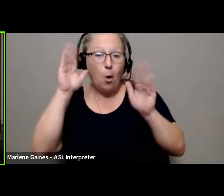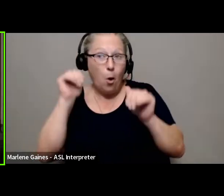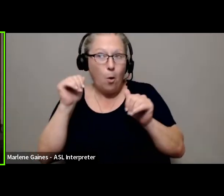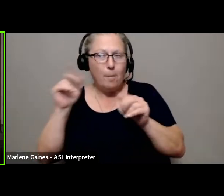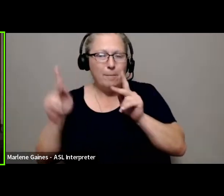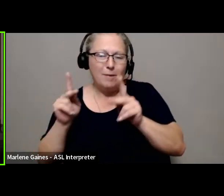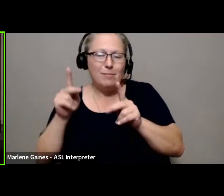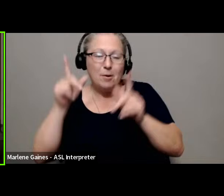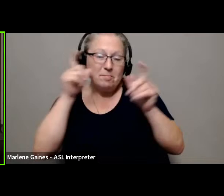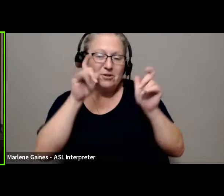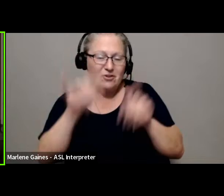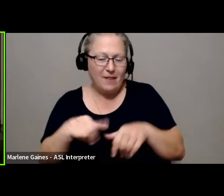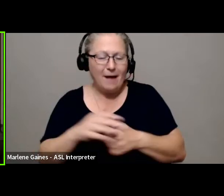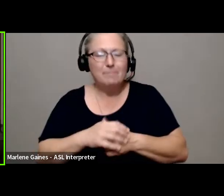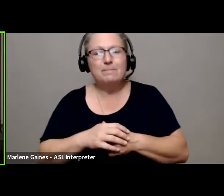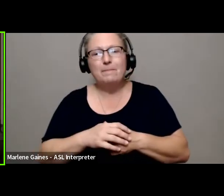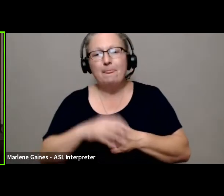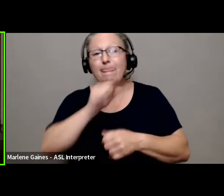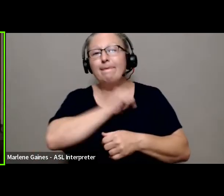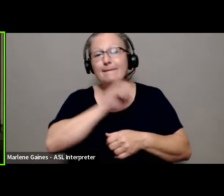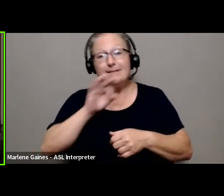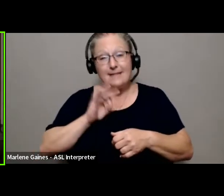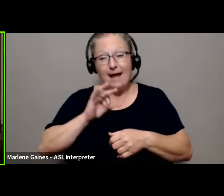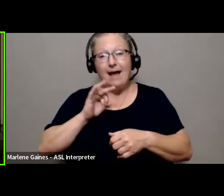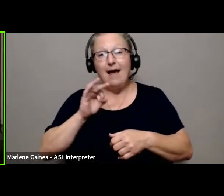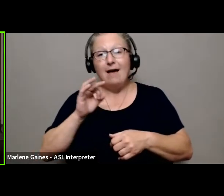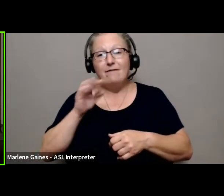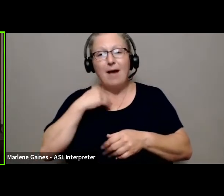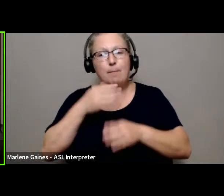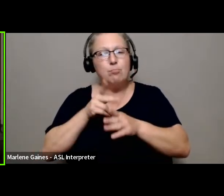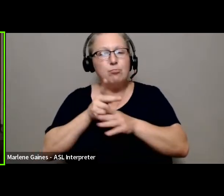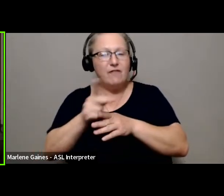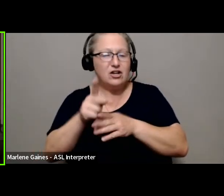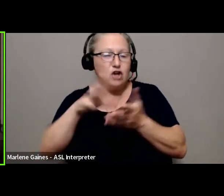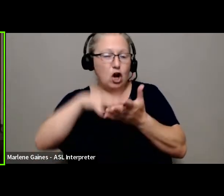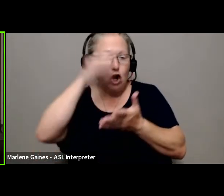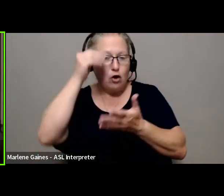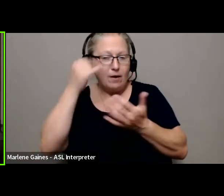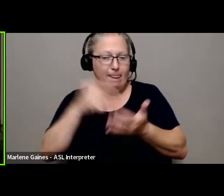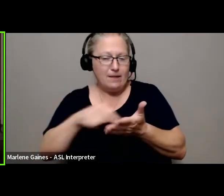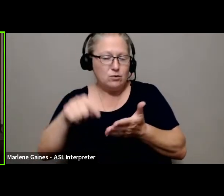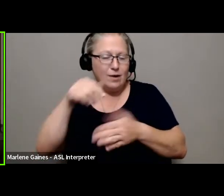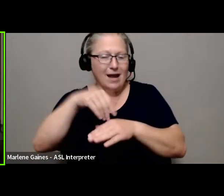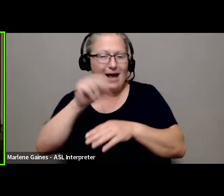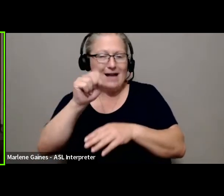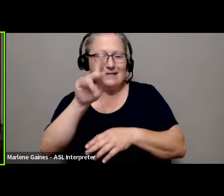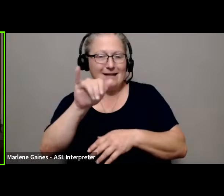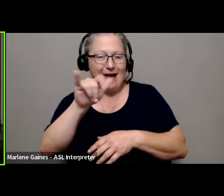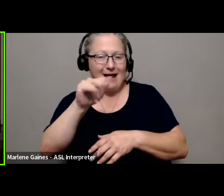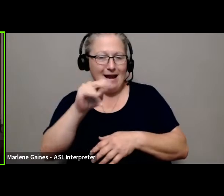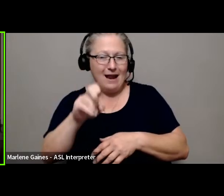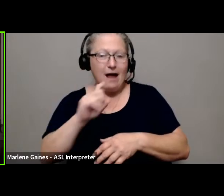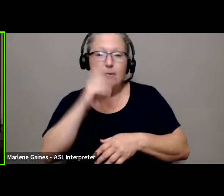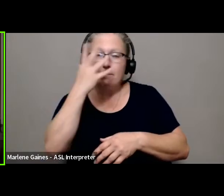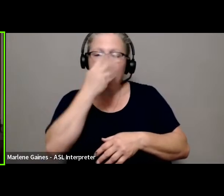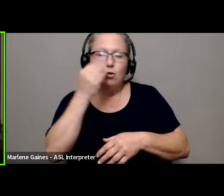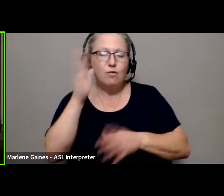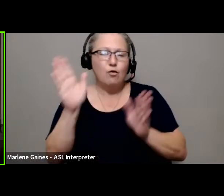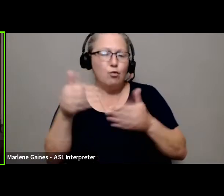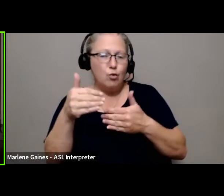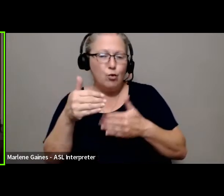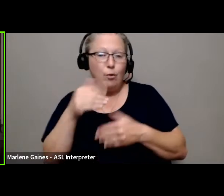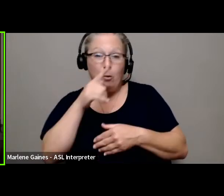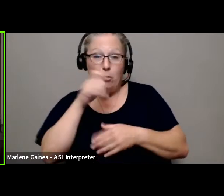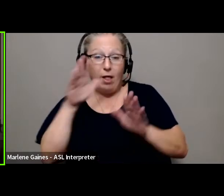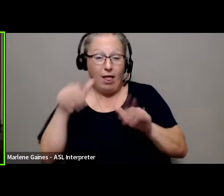of that. And then we had the staff had professional learning this week, 2 days at Skyline. Beautiful room. If those of